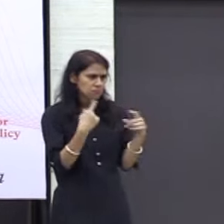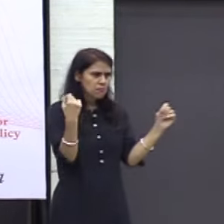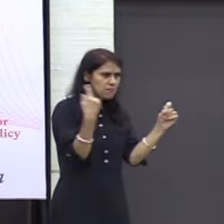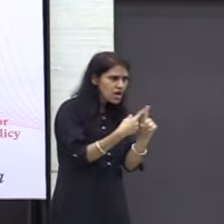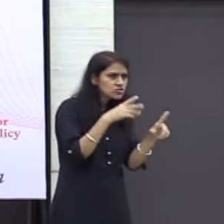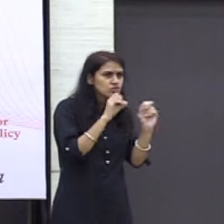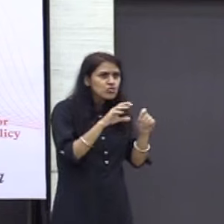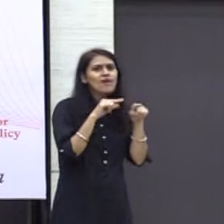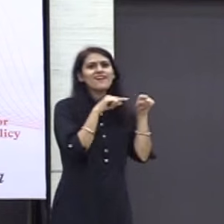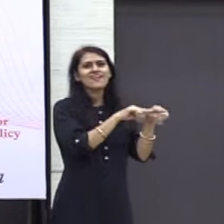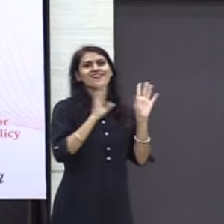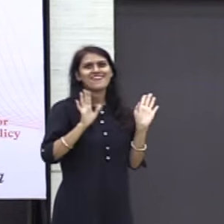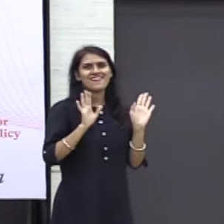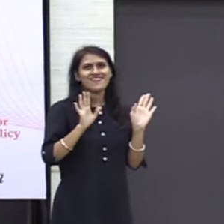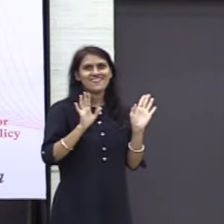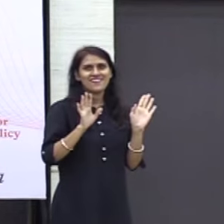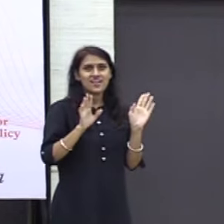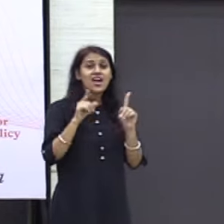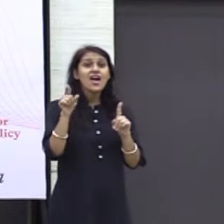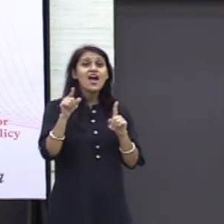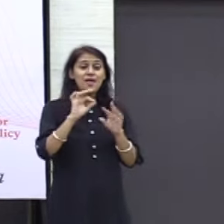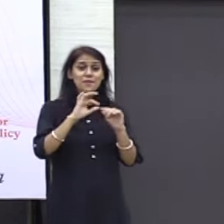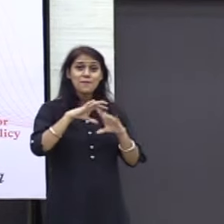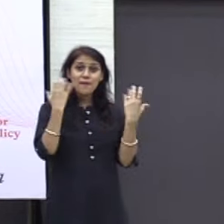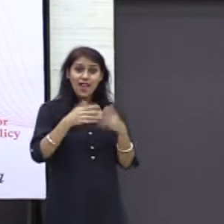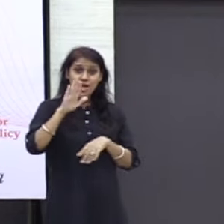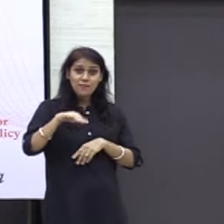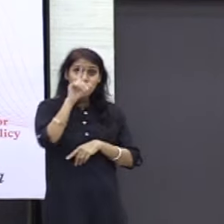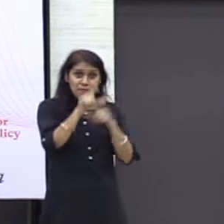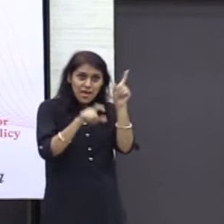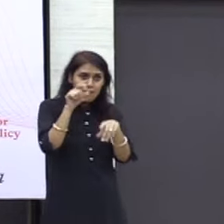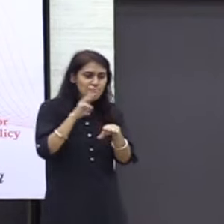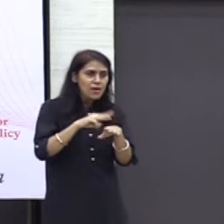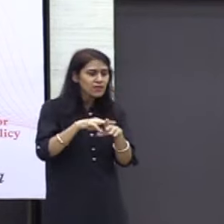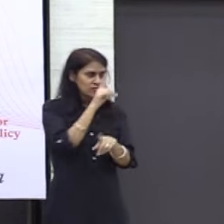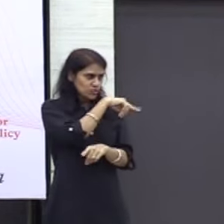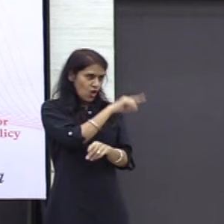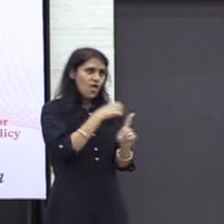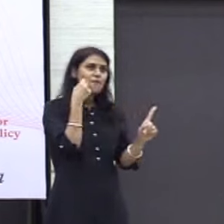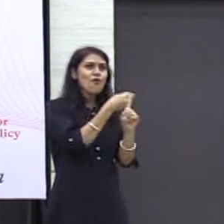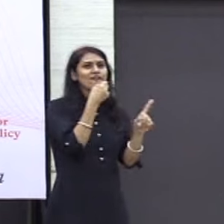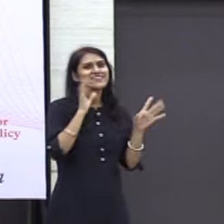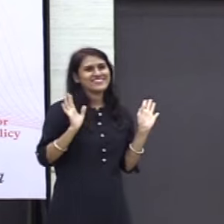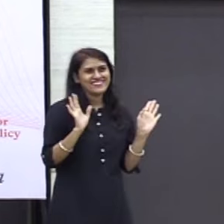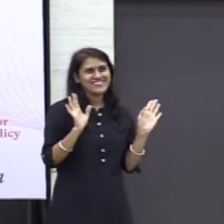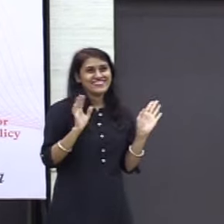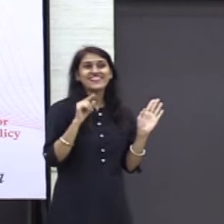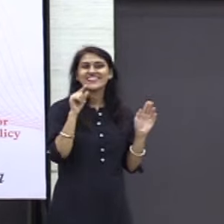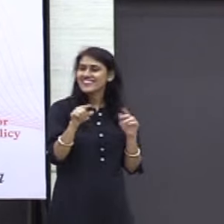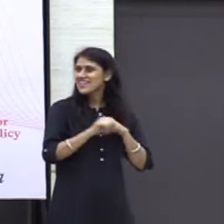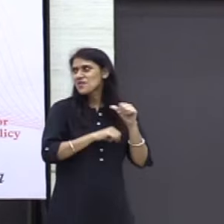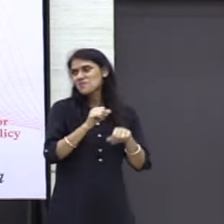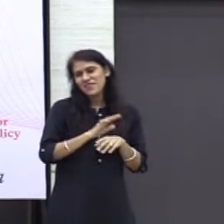of the people is to protest if there is injustice. If protest becomes organized crime, you have a